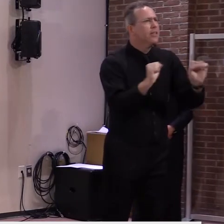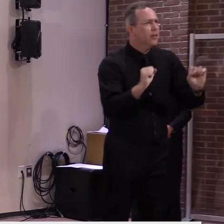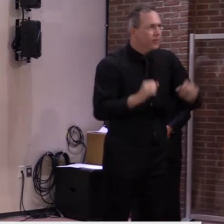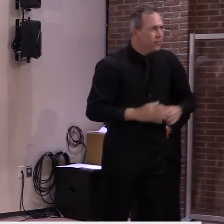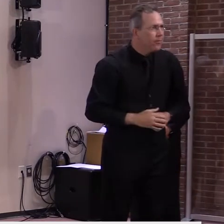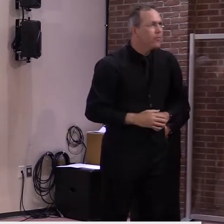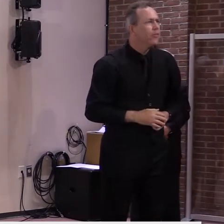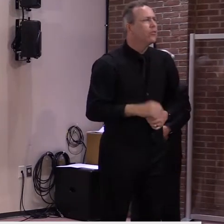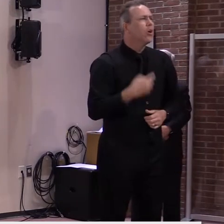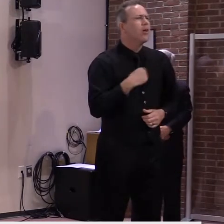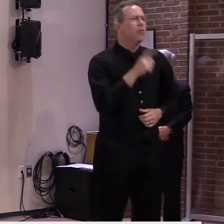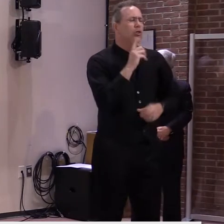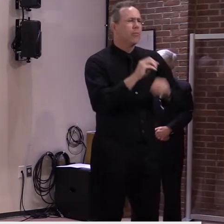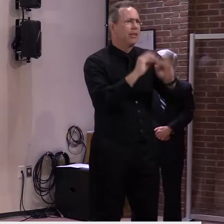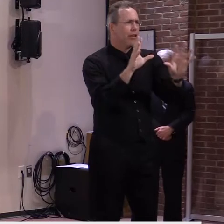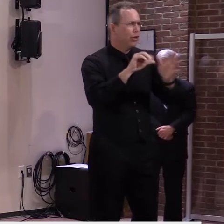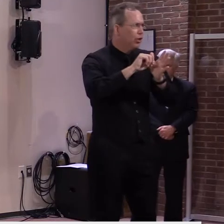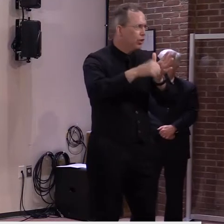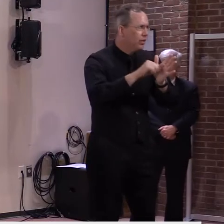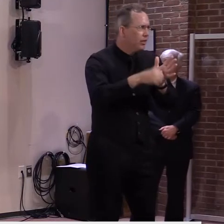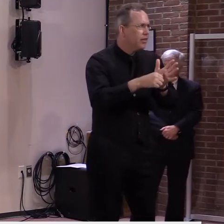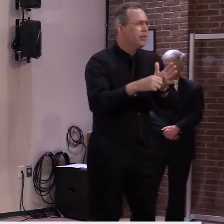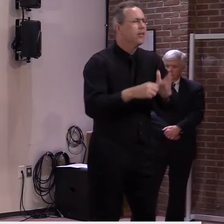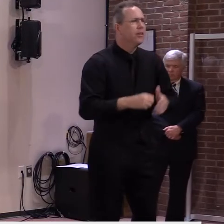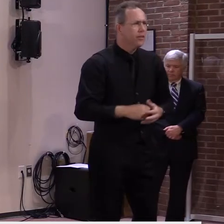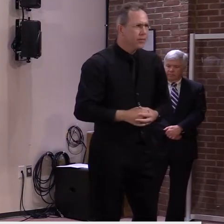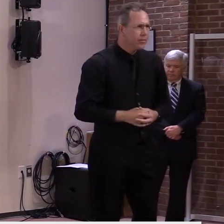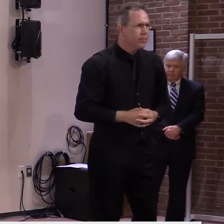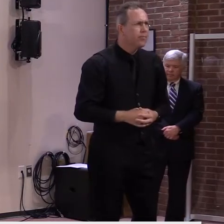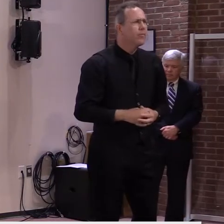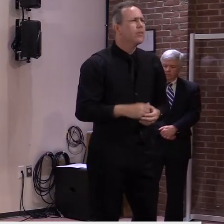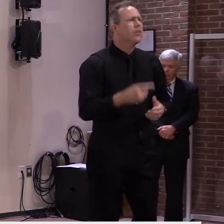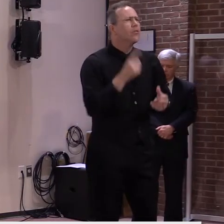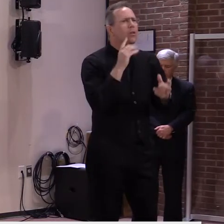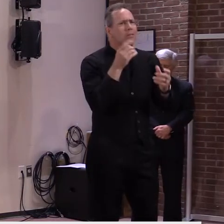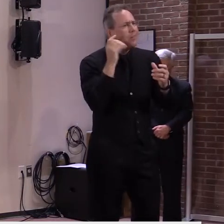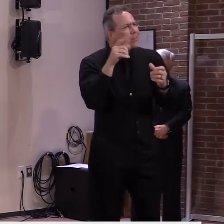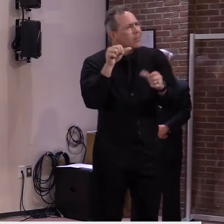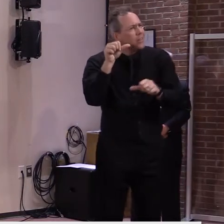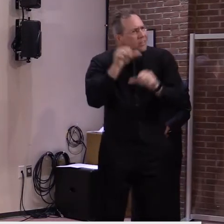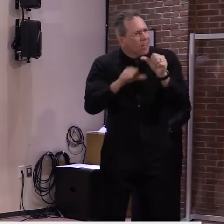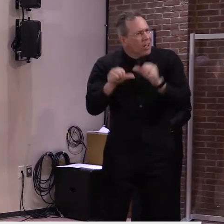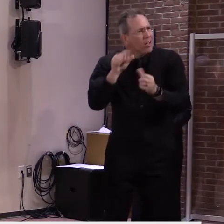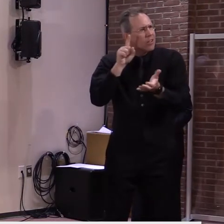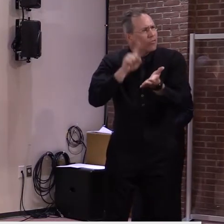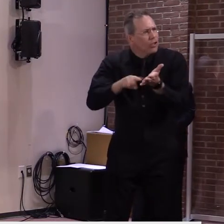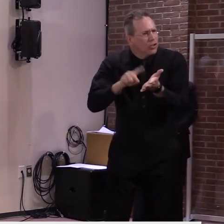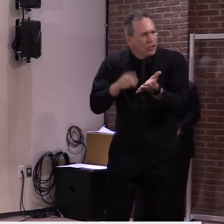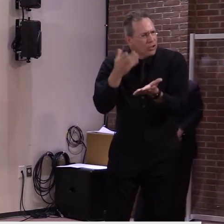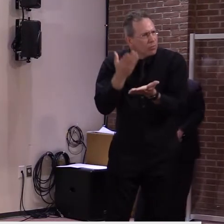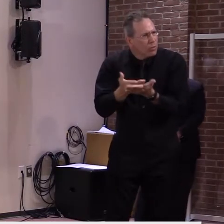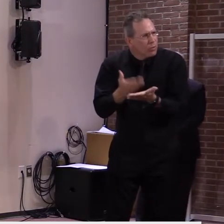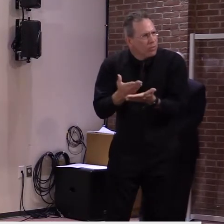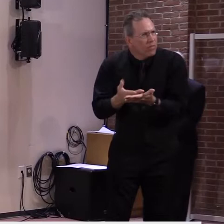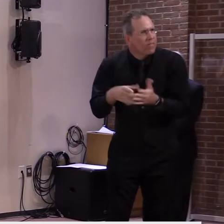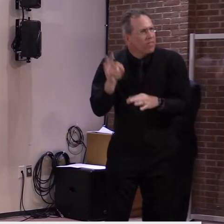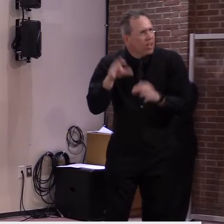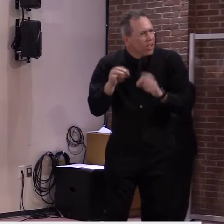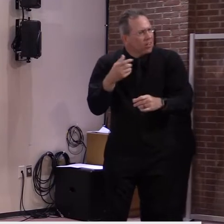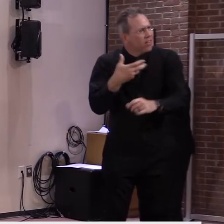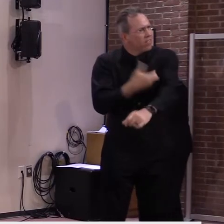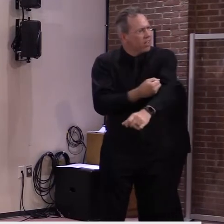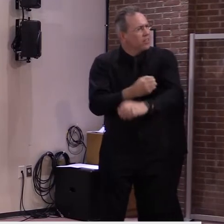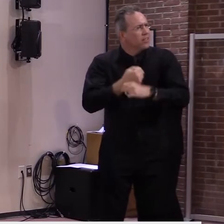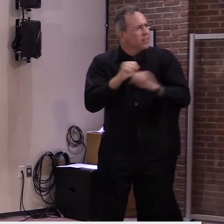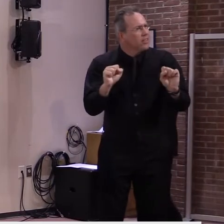science, and this is real-world data on effectiveness, including against variants here in the U.S.